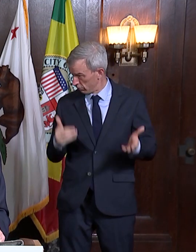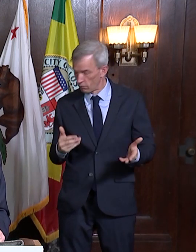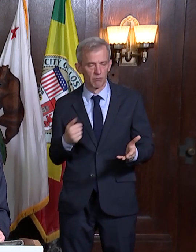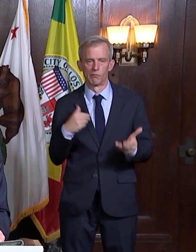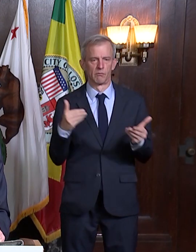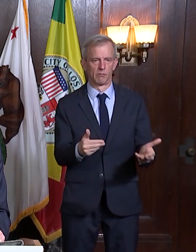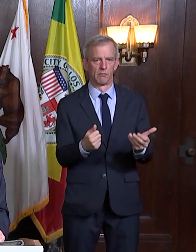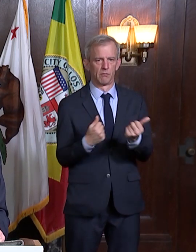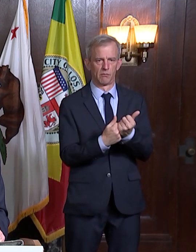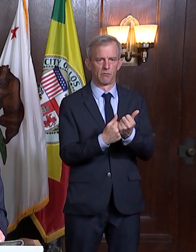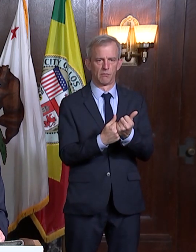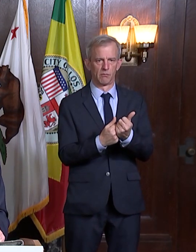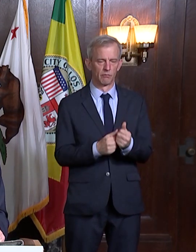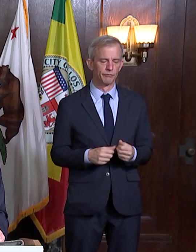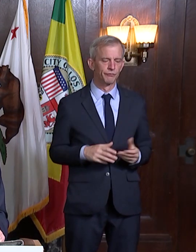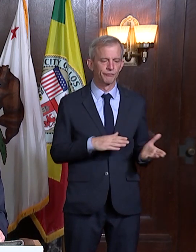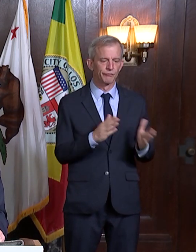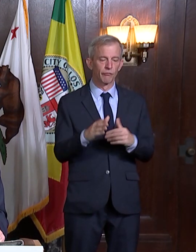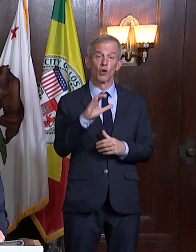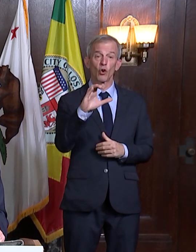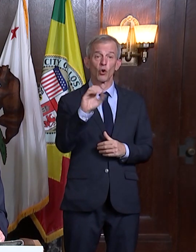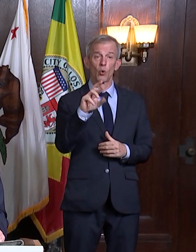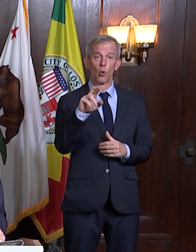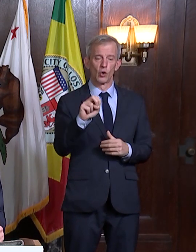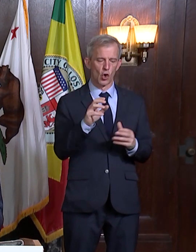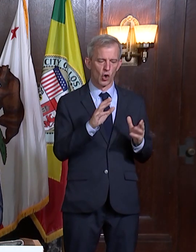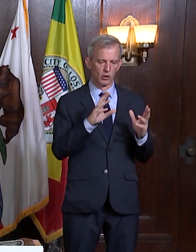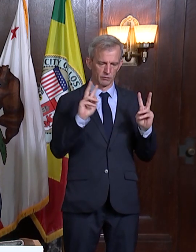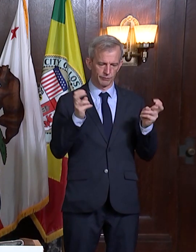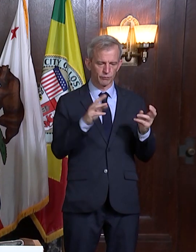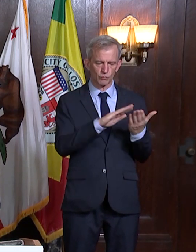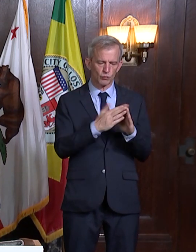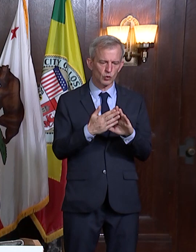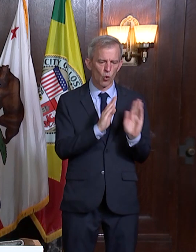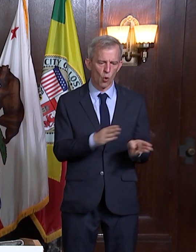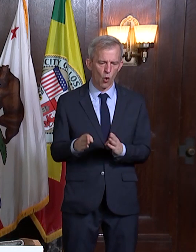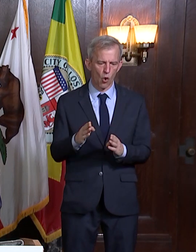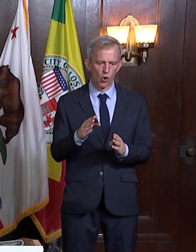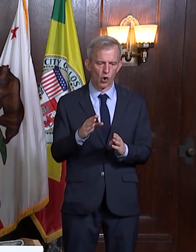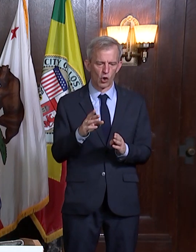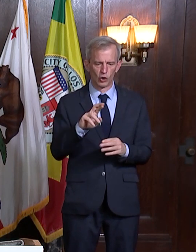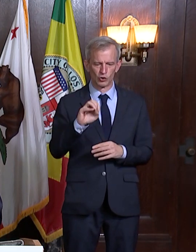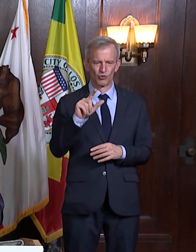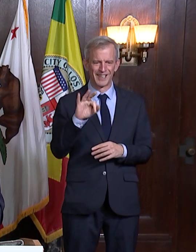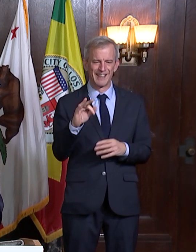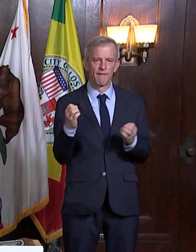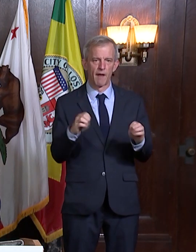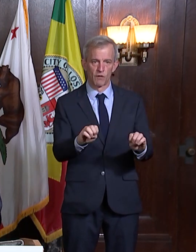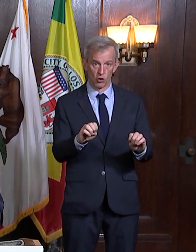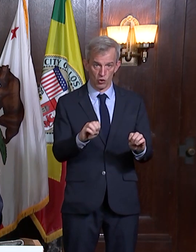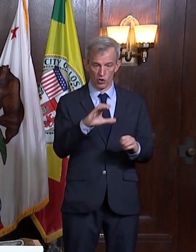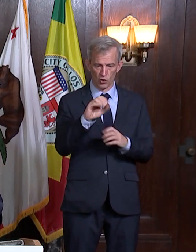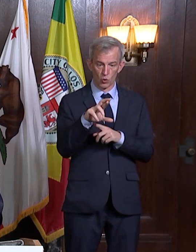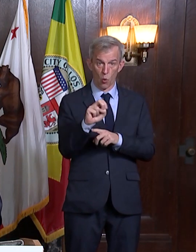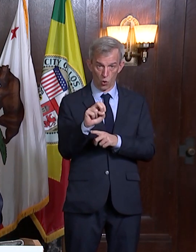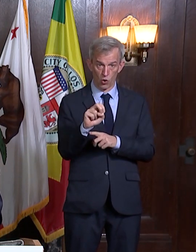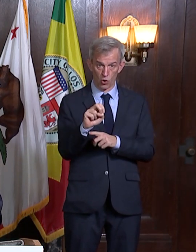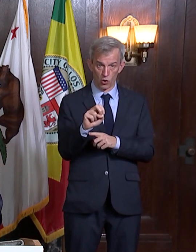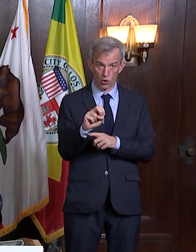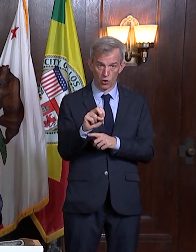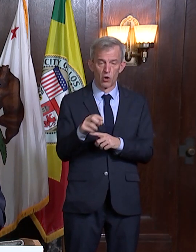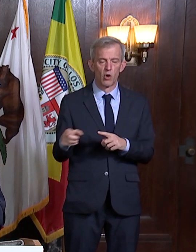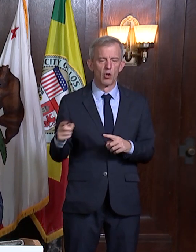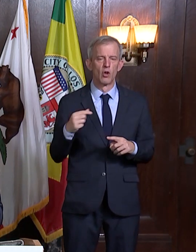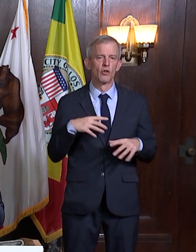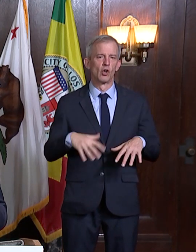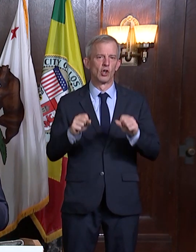partner, CORE, Community Organized Relief Effort, has been providing free testing services. So I want to also say, continue to know your status.